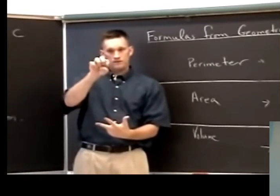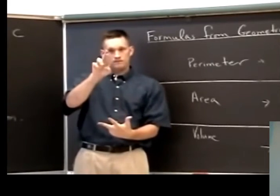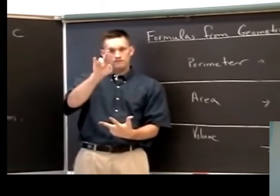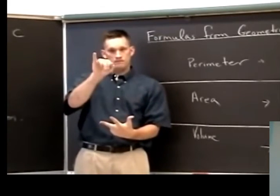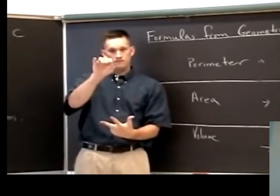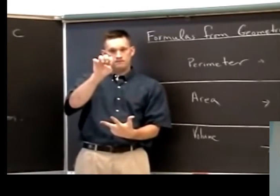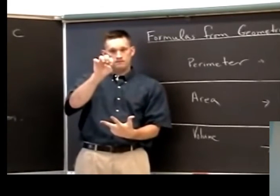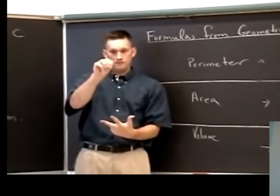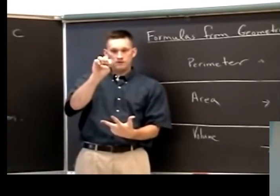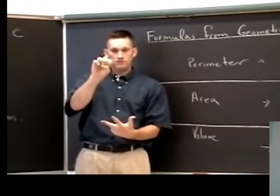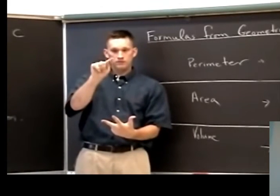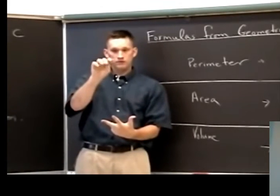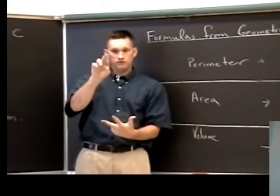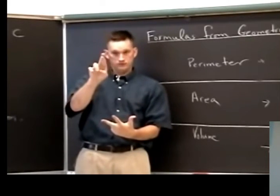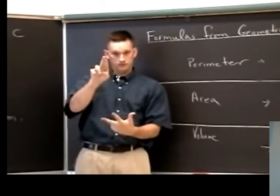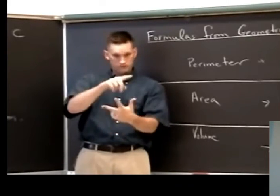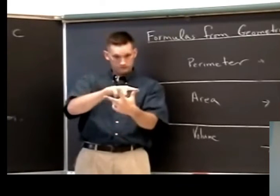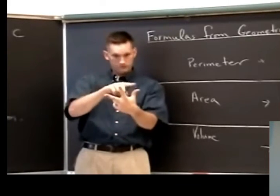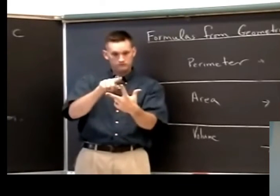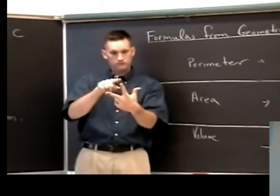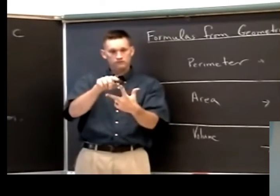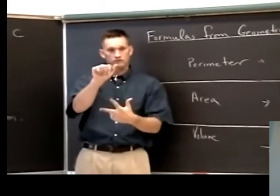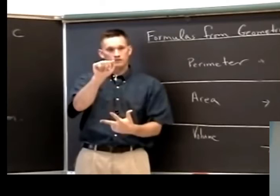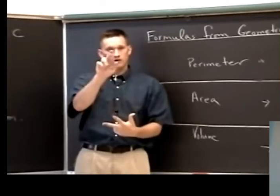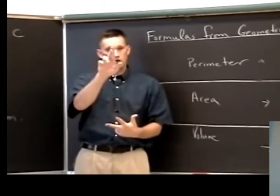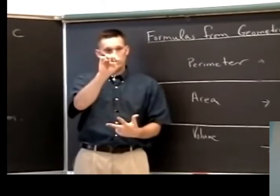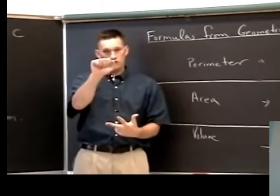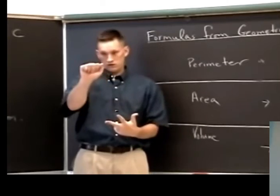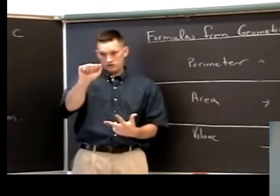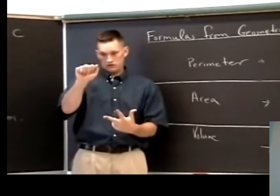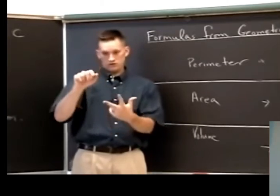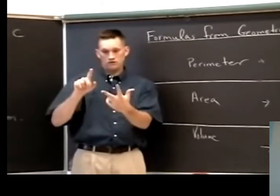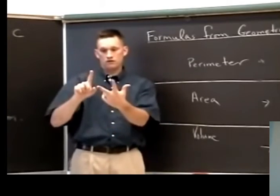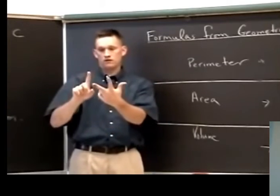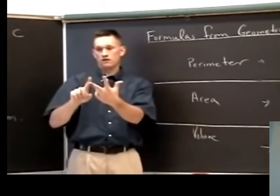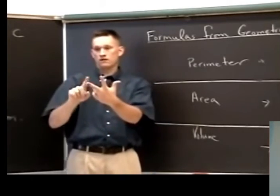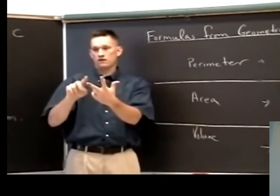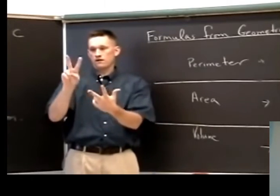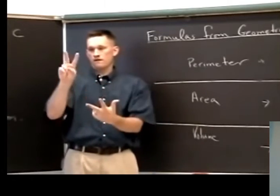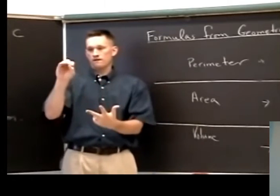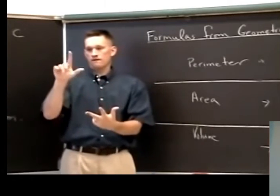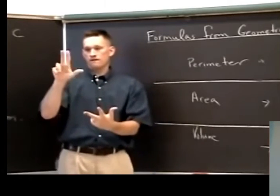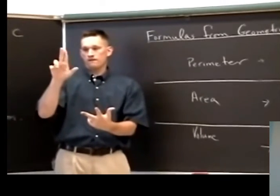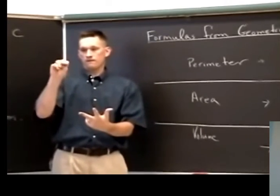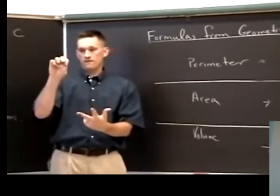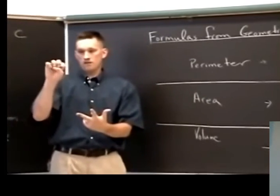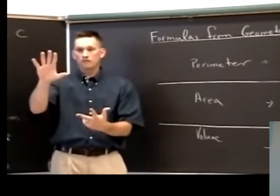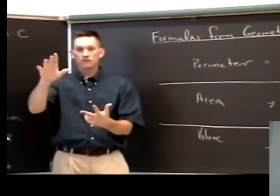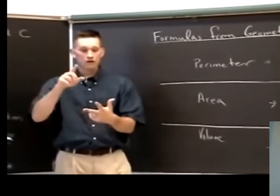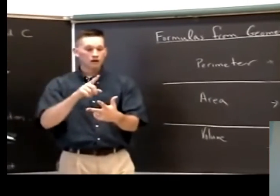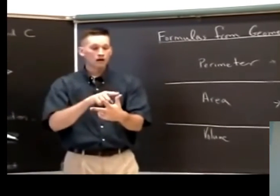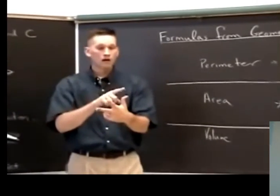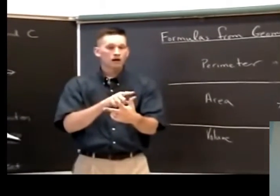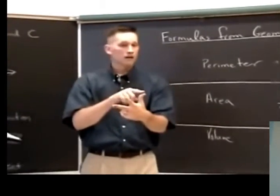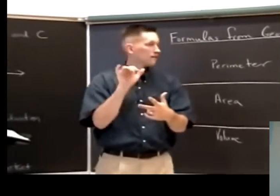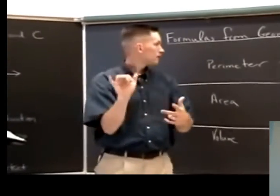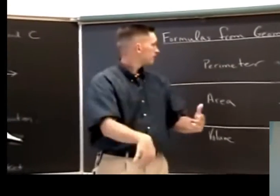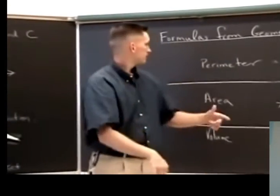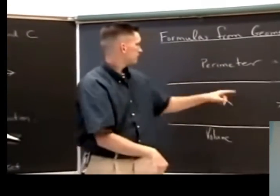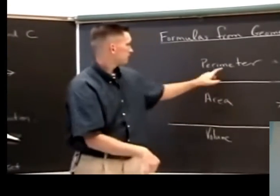parts of geometry. The first is called the perimeter. The second is called an area. And the third is